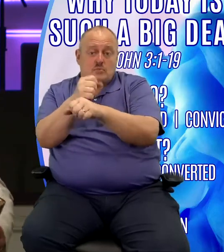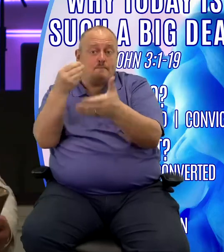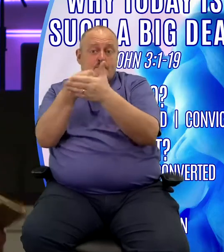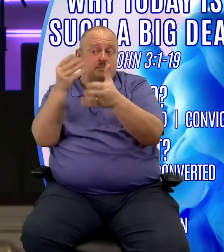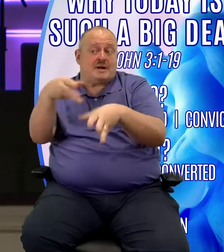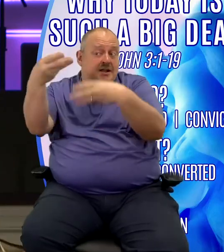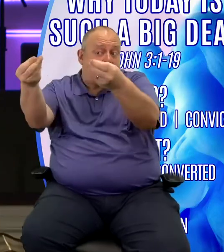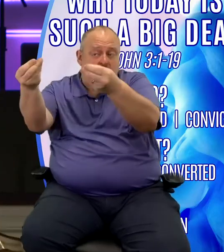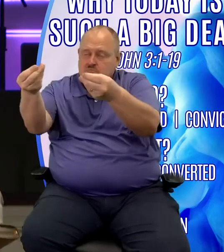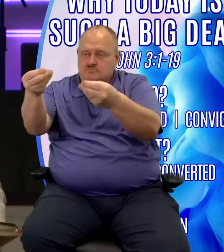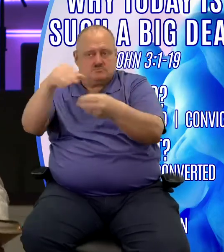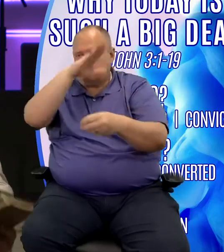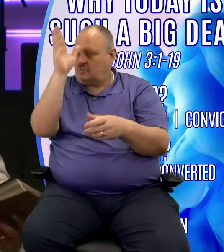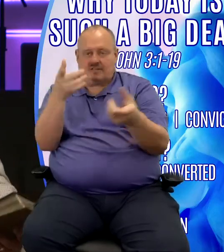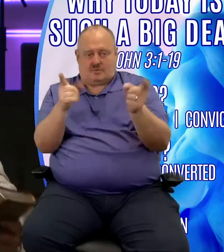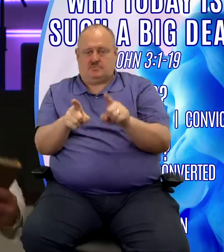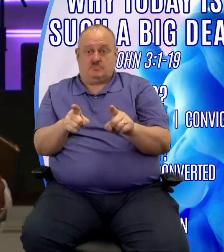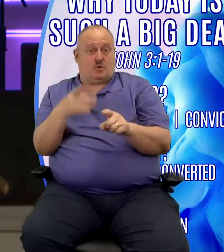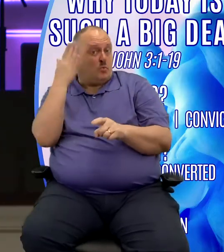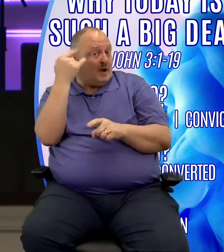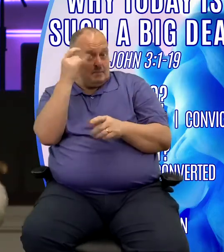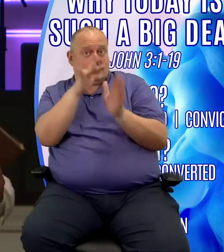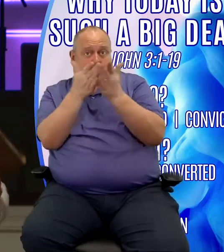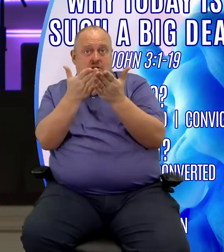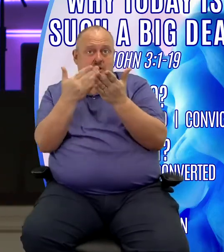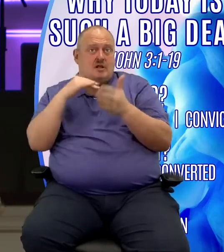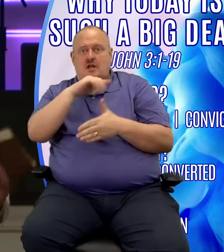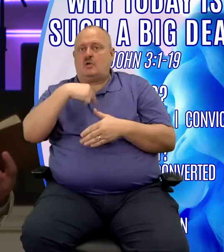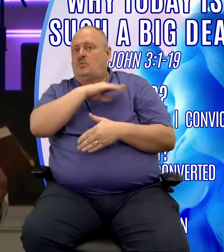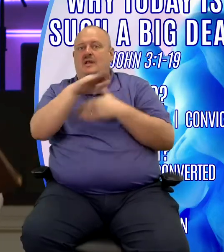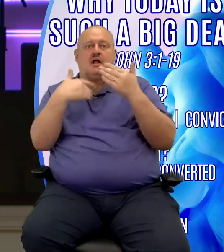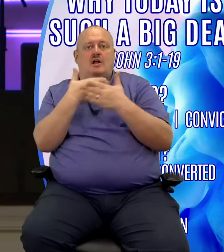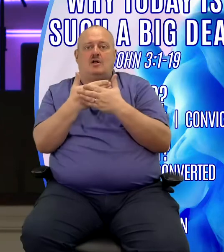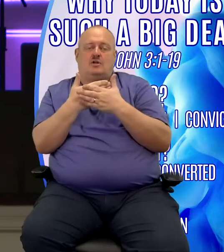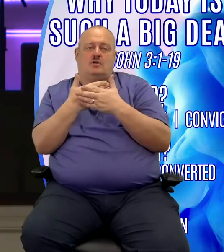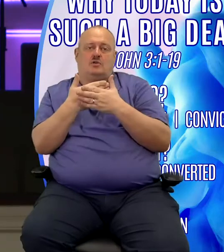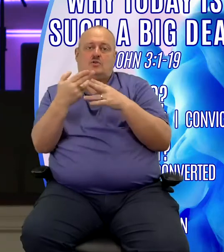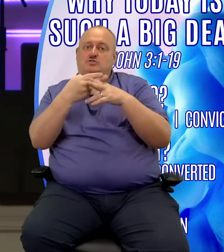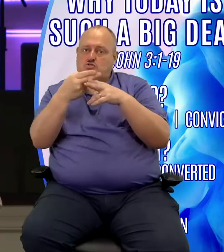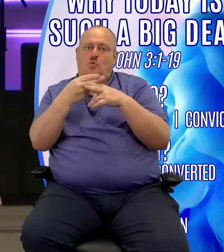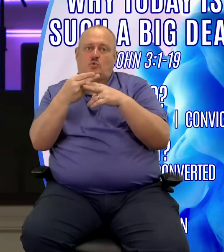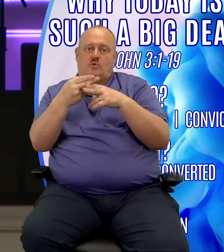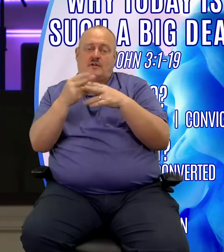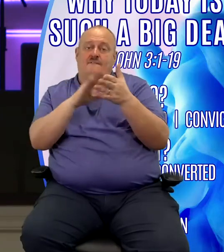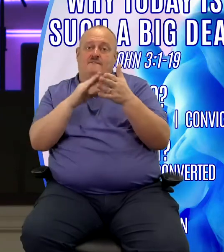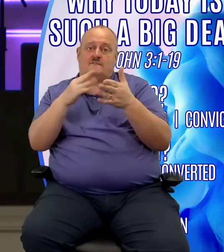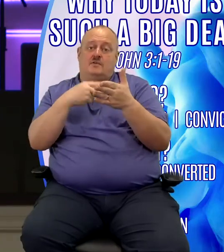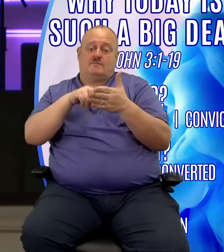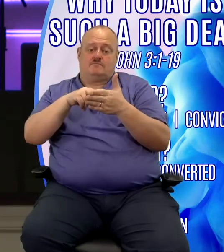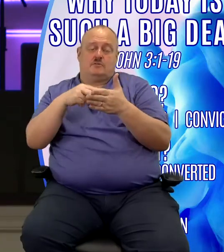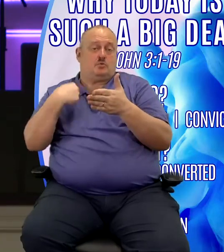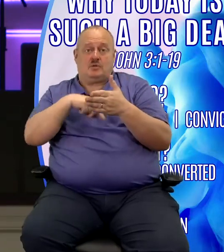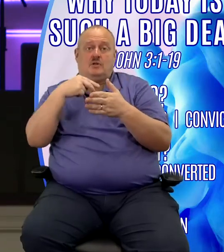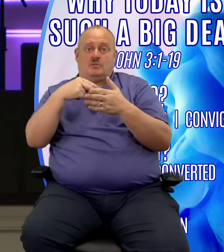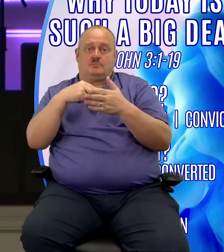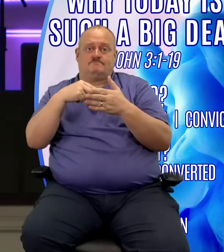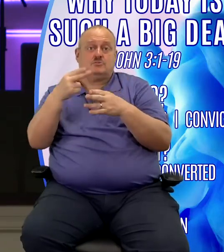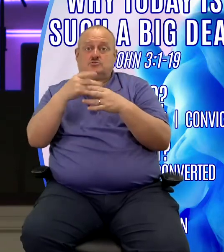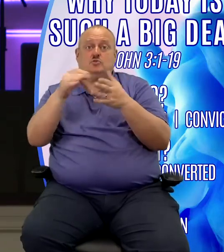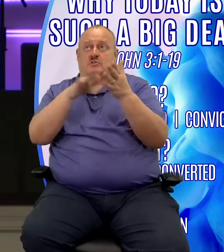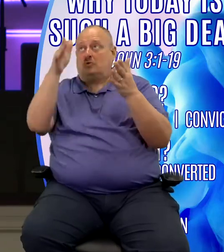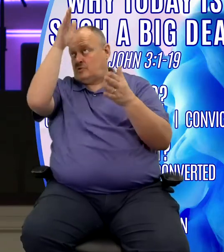it'll never convert. Why? Because the Bible says we've all fallen short. What Jesus is saying is you need to